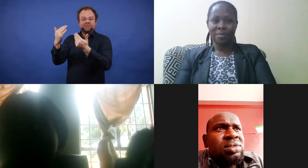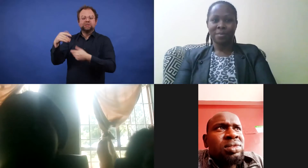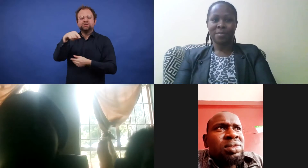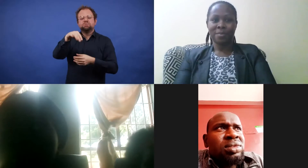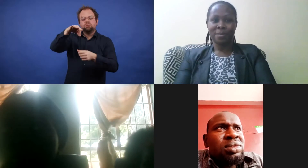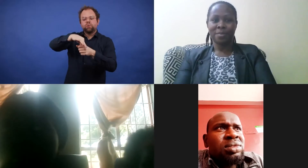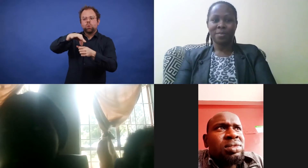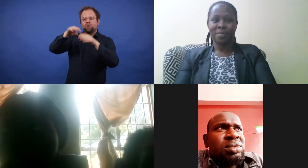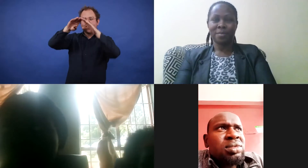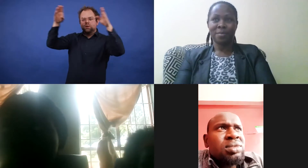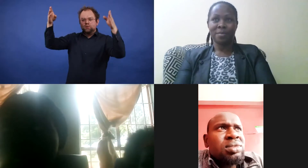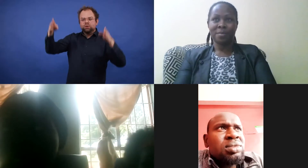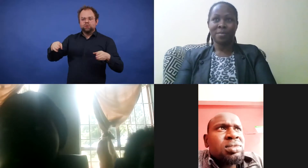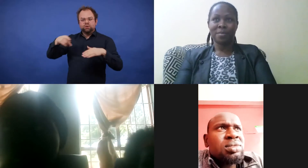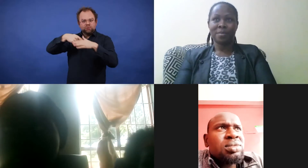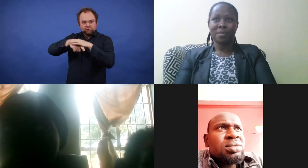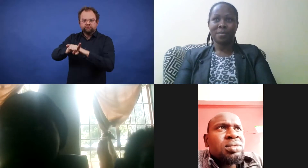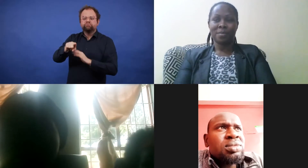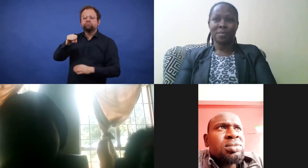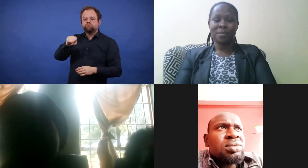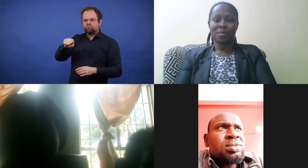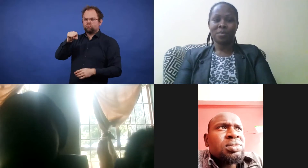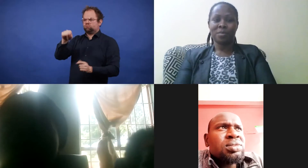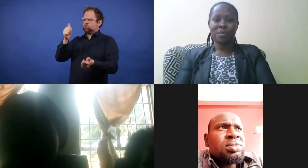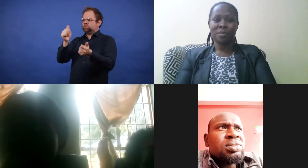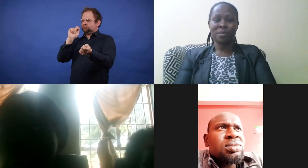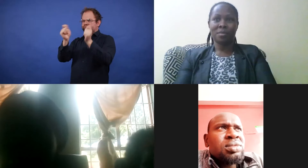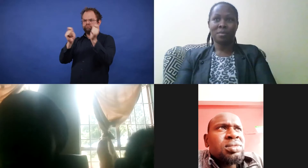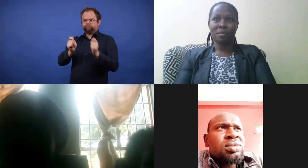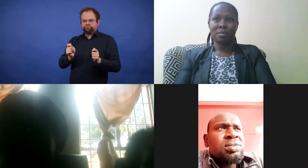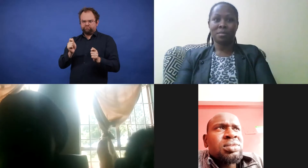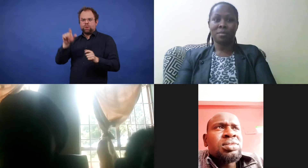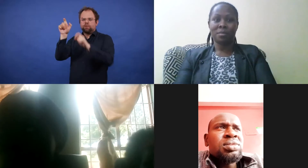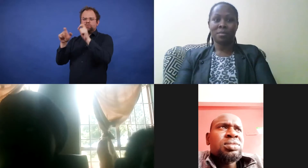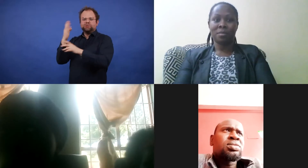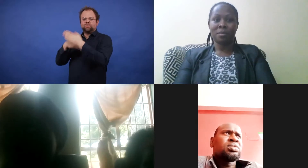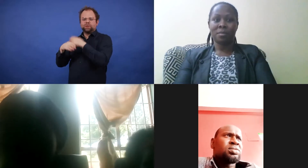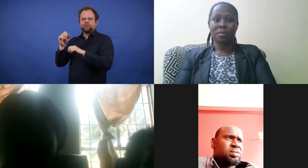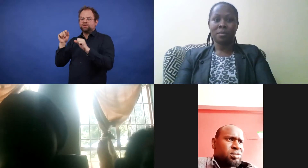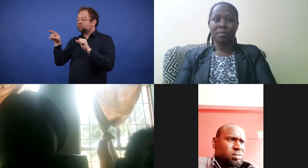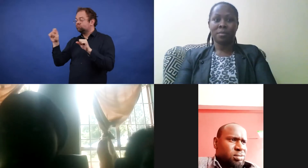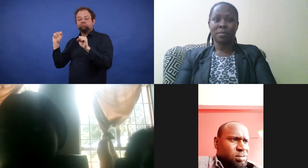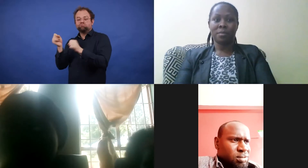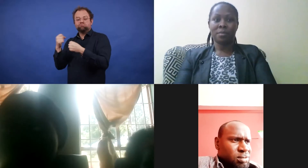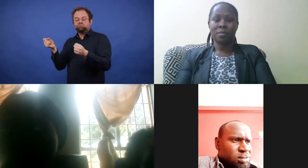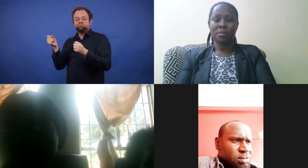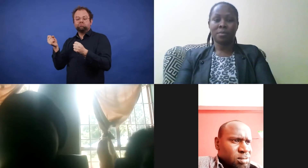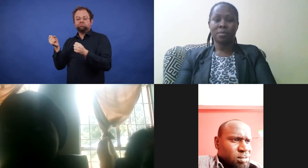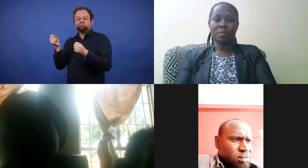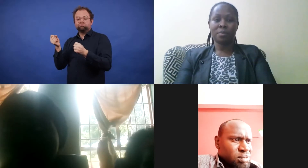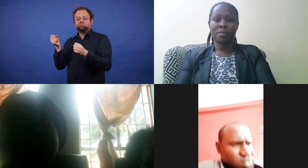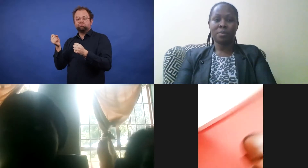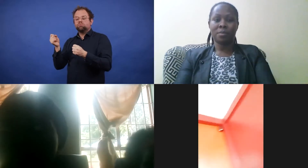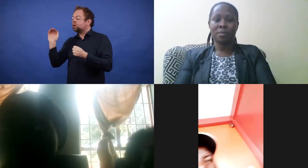everyone. Escape. And the other thing is that we as young people